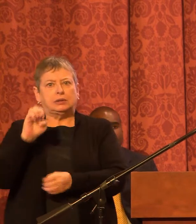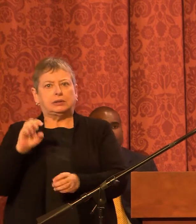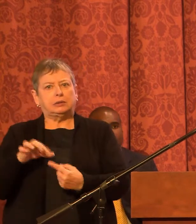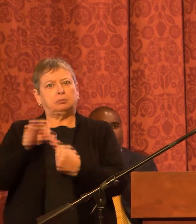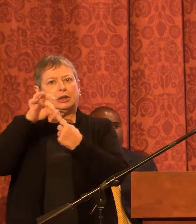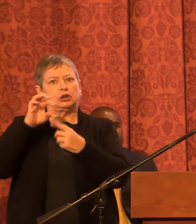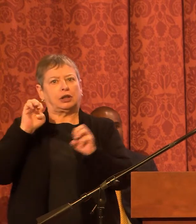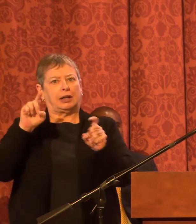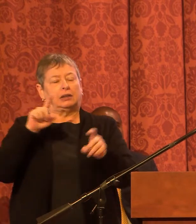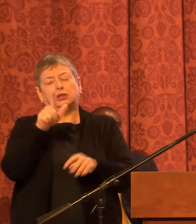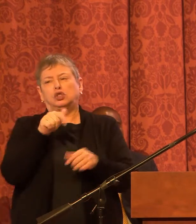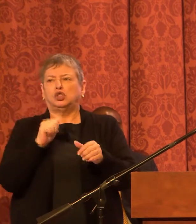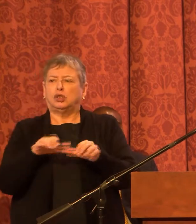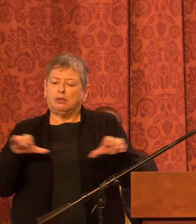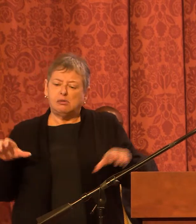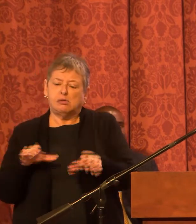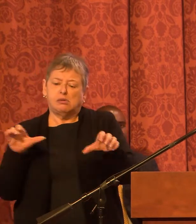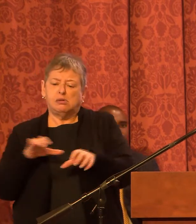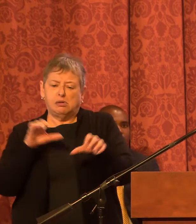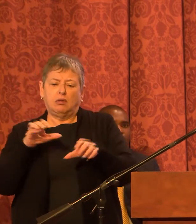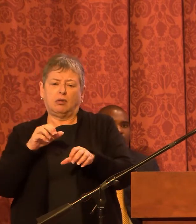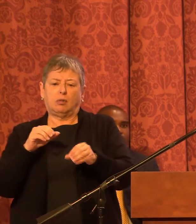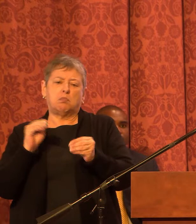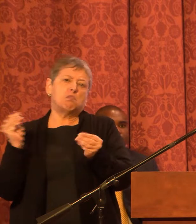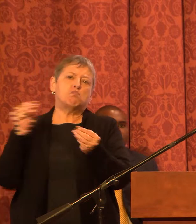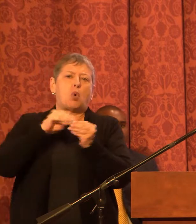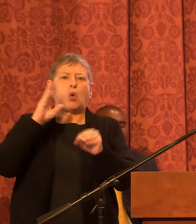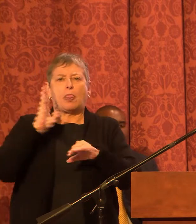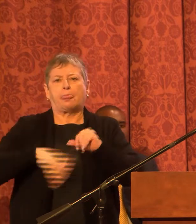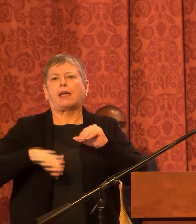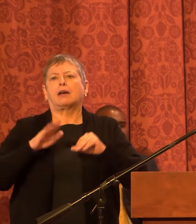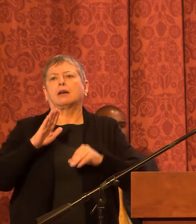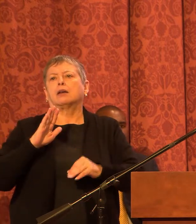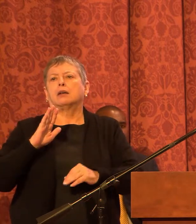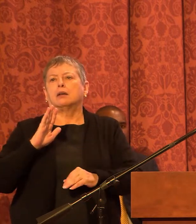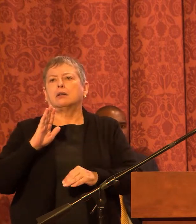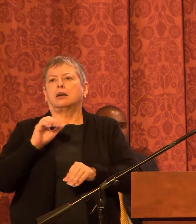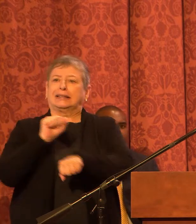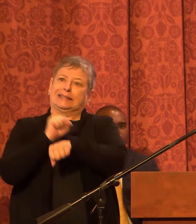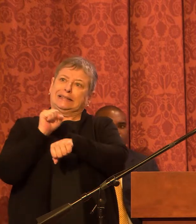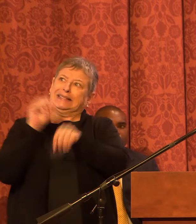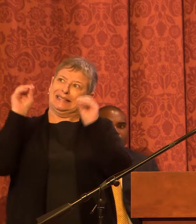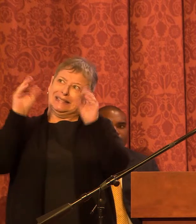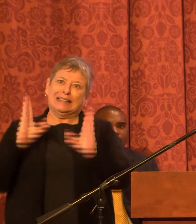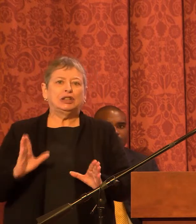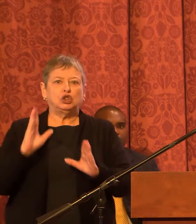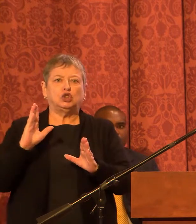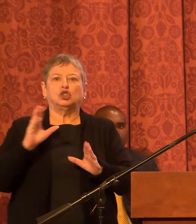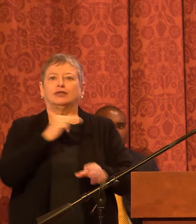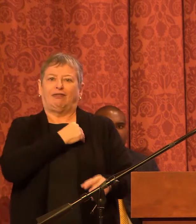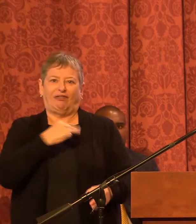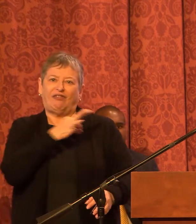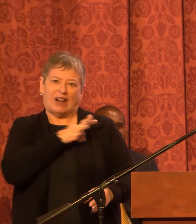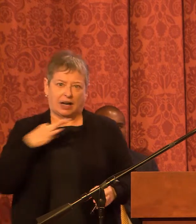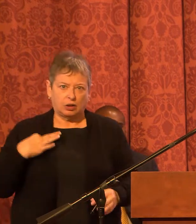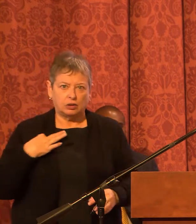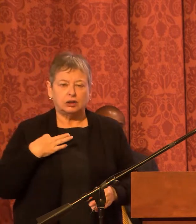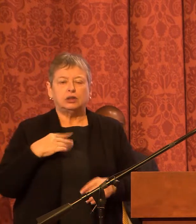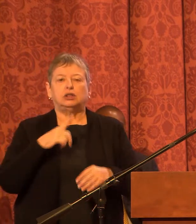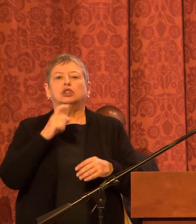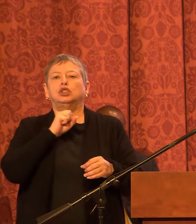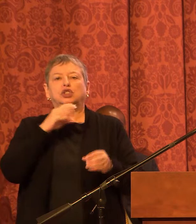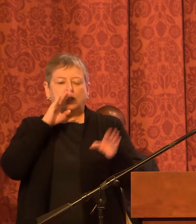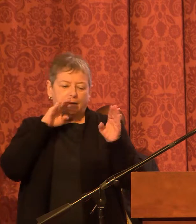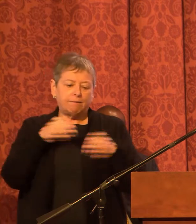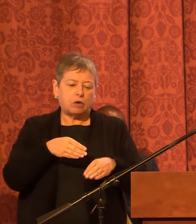Beckers goes above and beyond her role as a faculty member by serving as the director of Lions Connected, which focuses